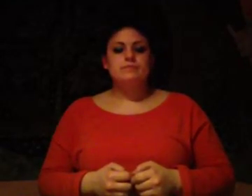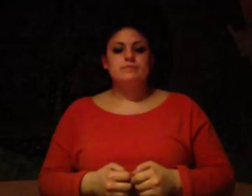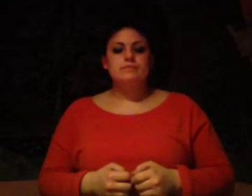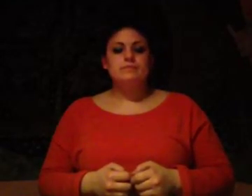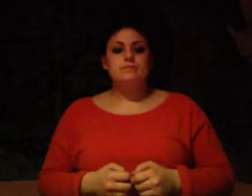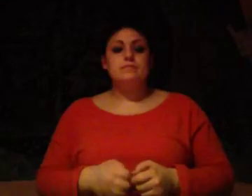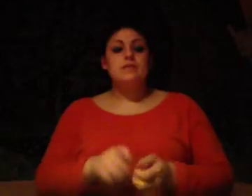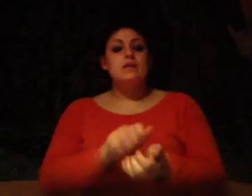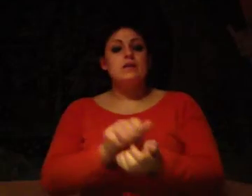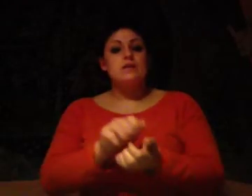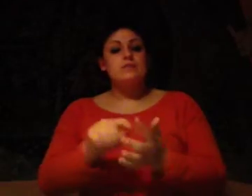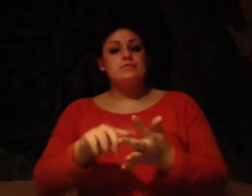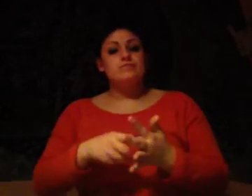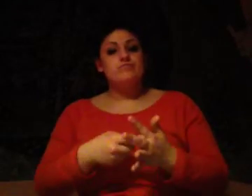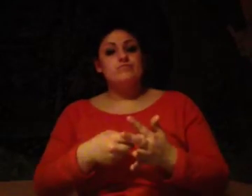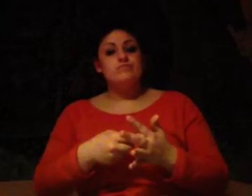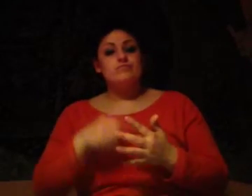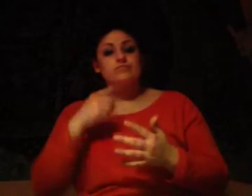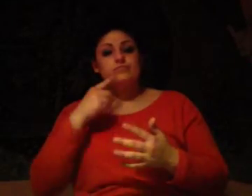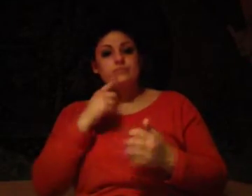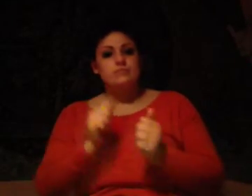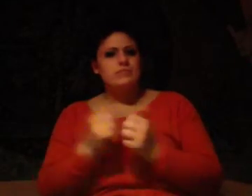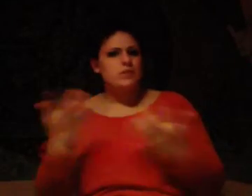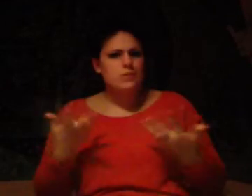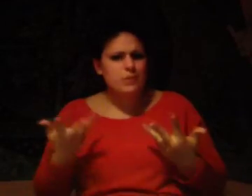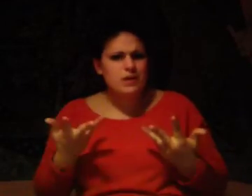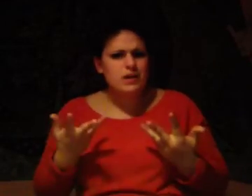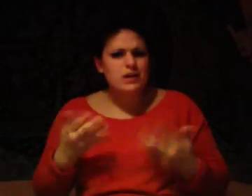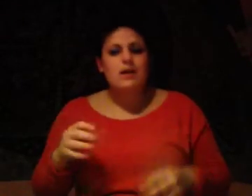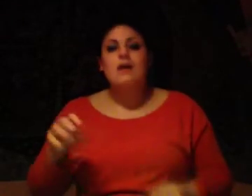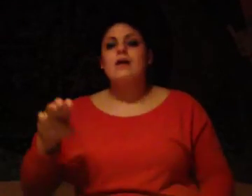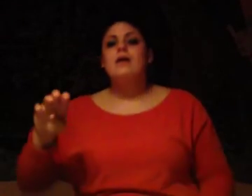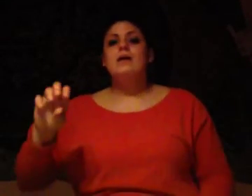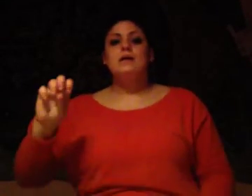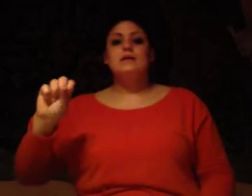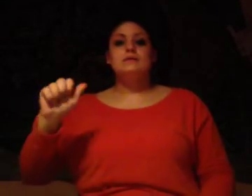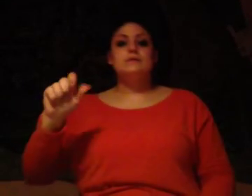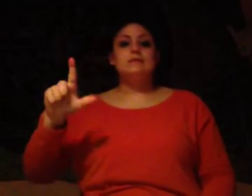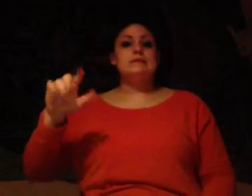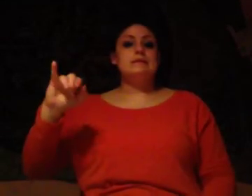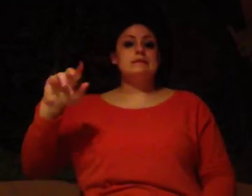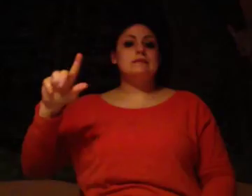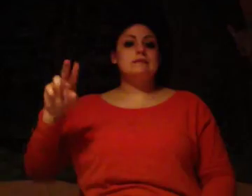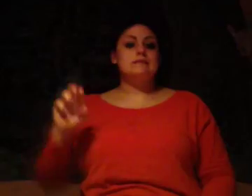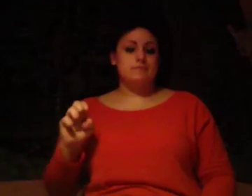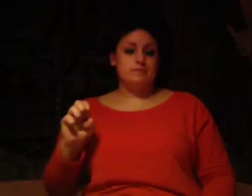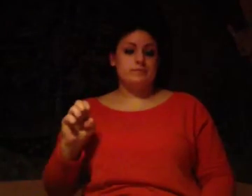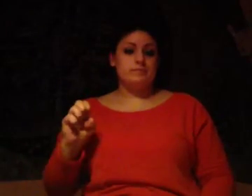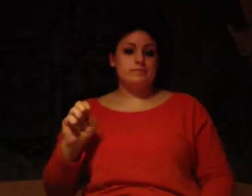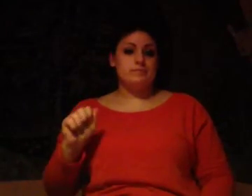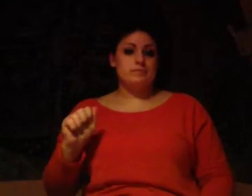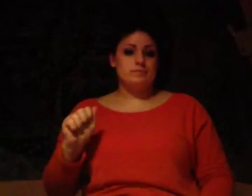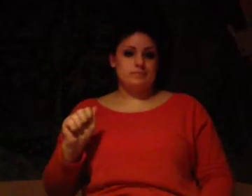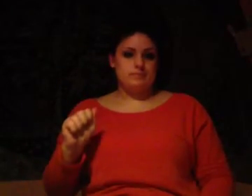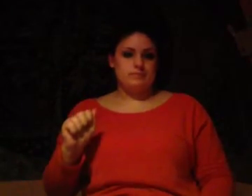sugars, using saliva. Chewing will allow you to produce a very small round ball of food known as a